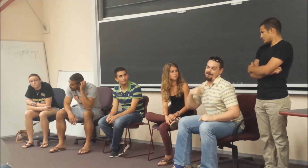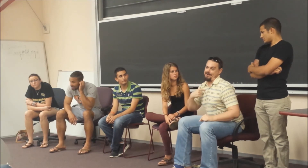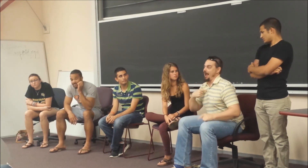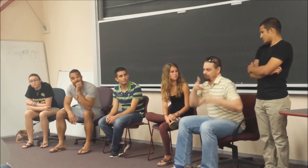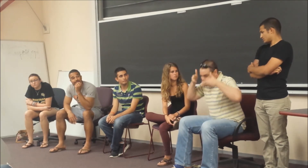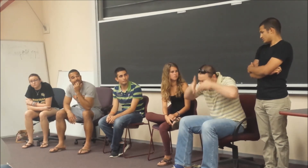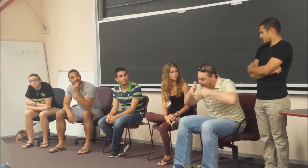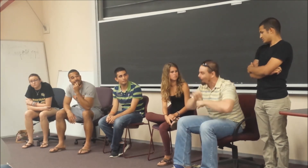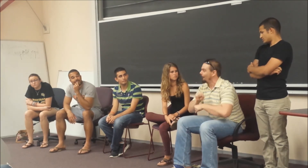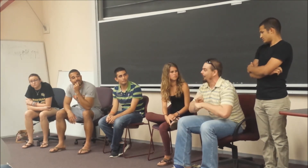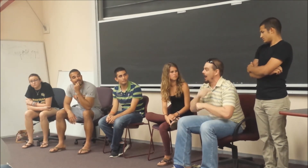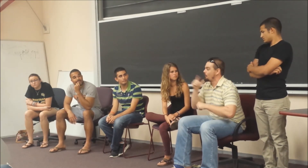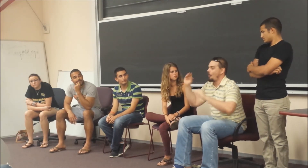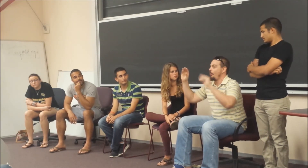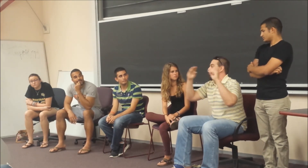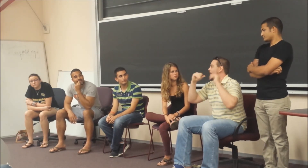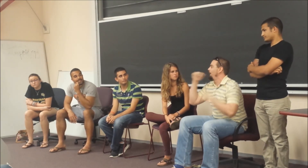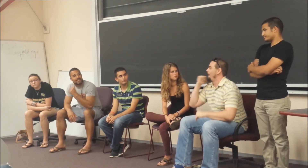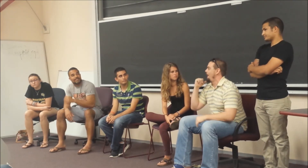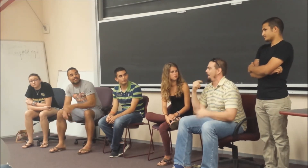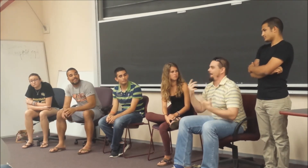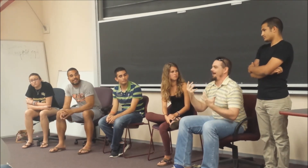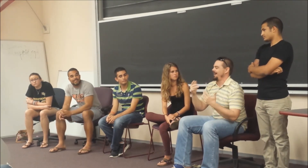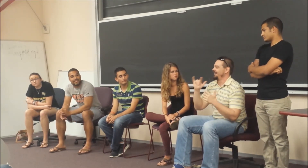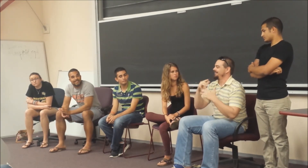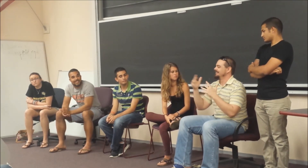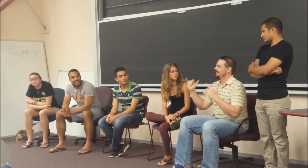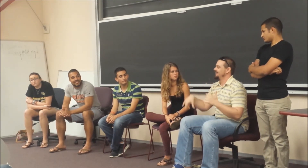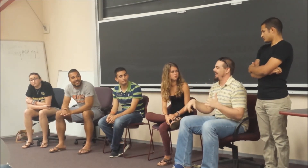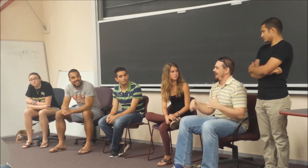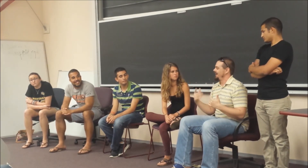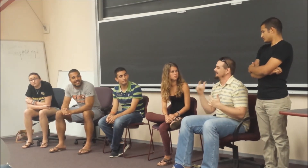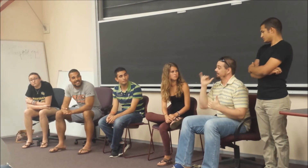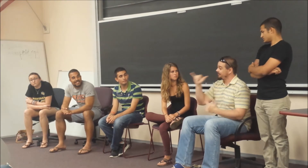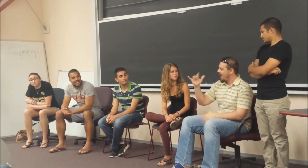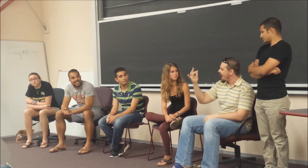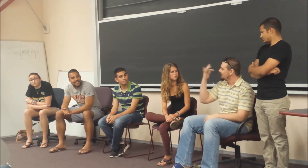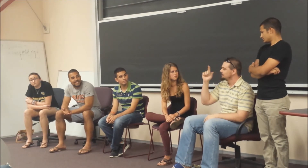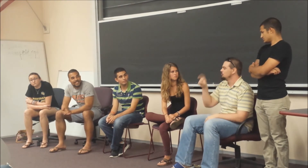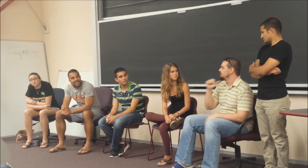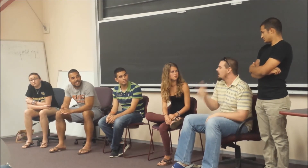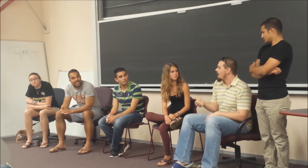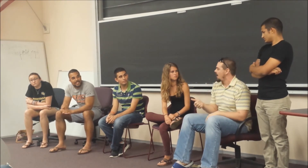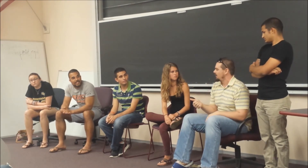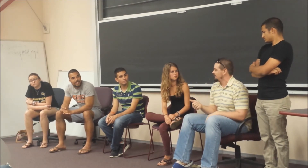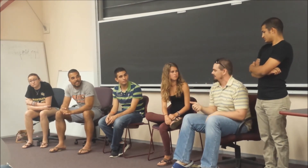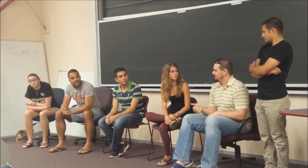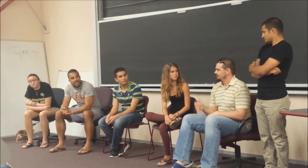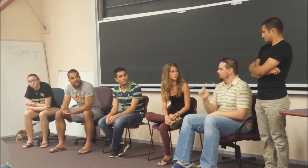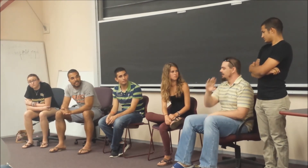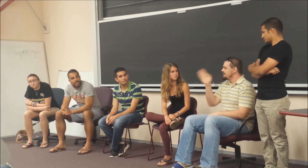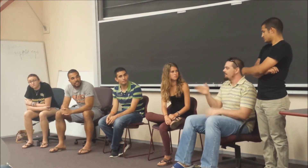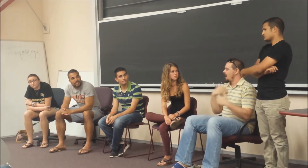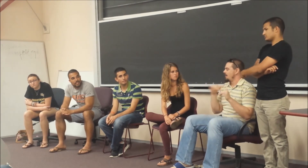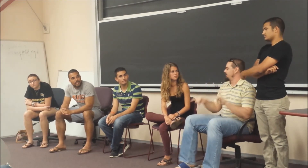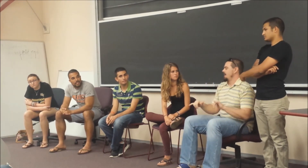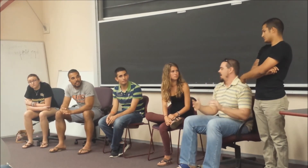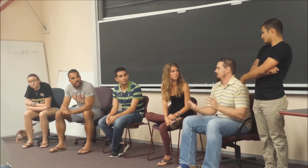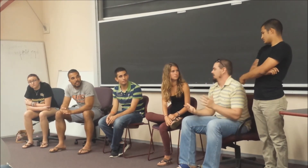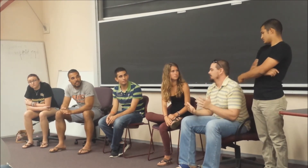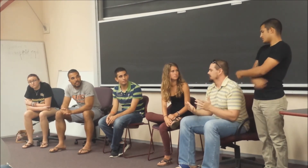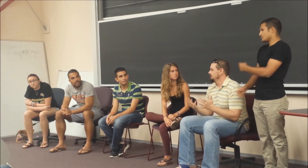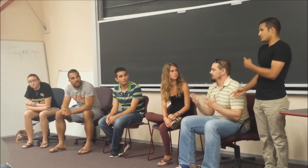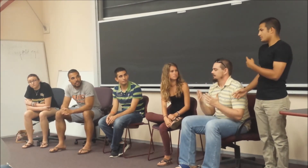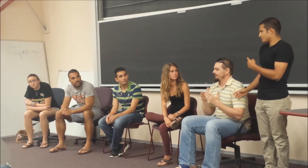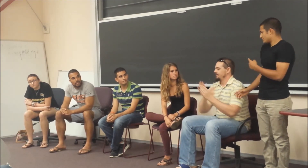view and prove that they can do the same work as a hearing person. So, you know, that's kind of a view that should not continue.